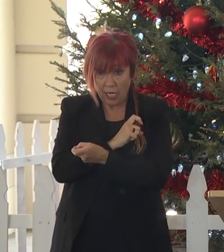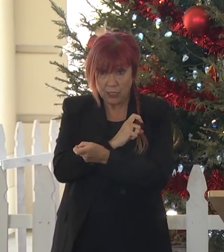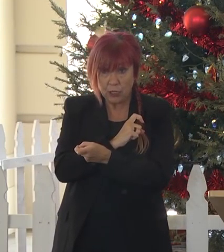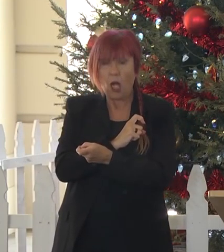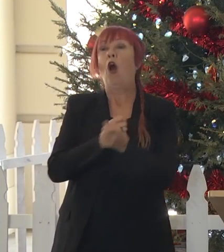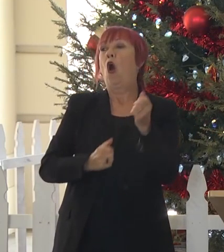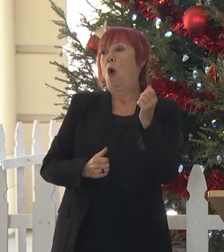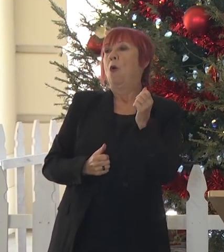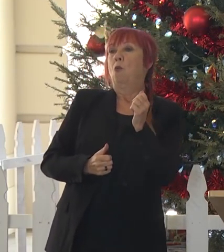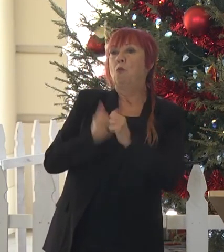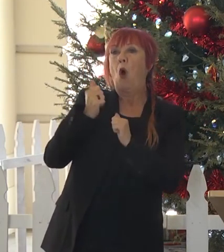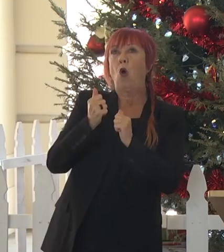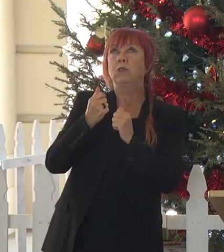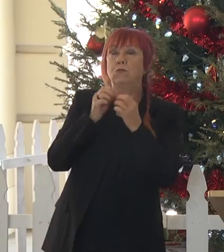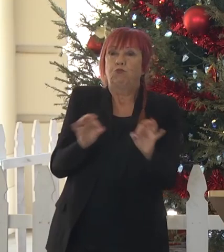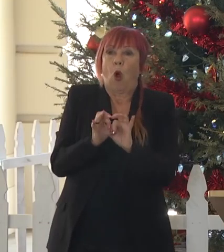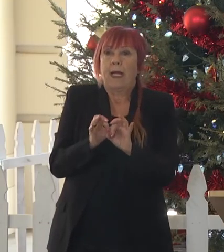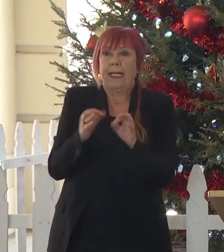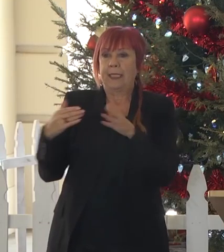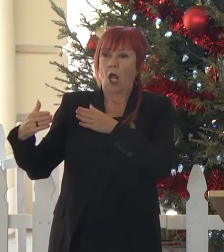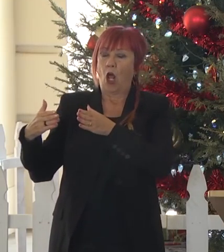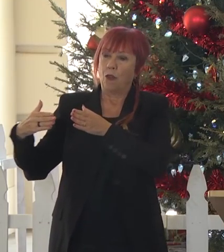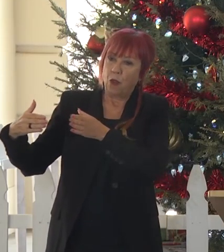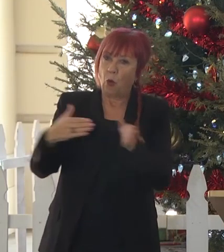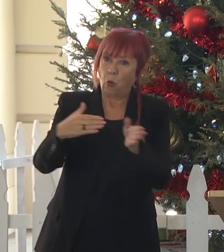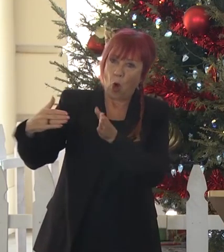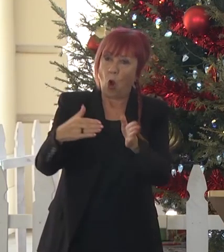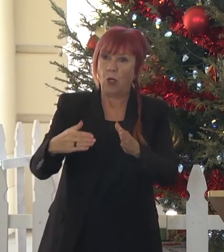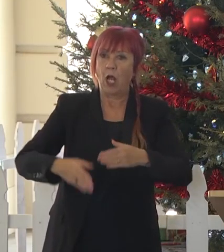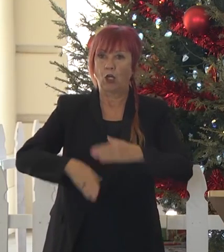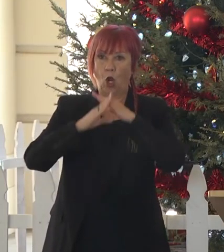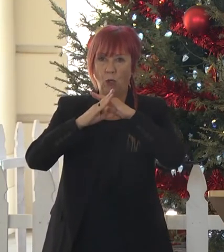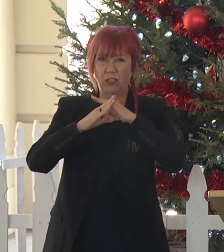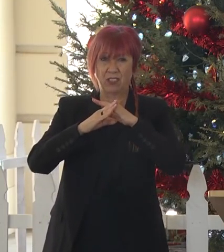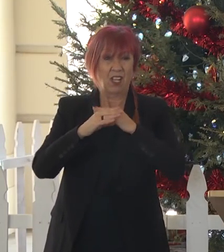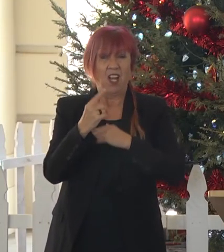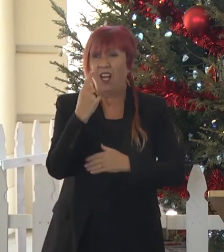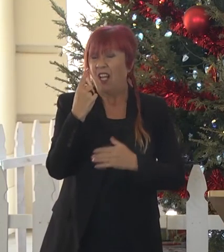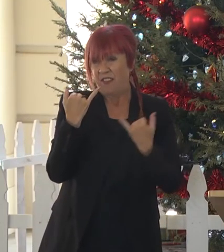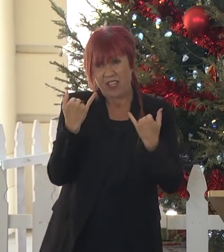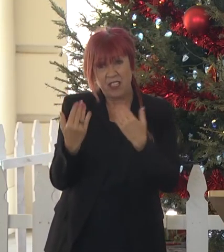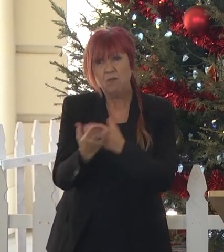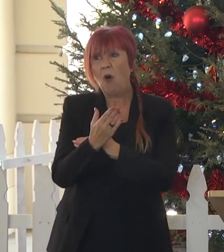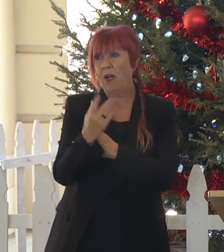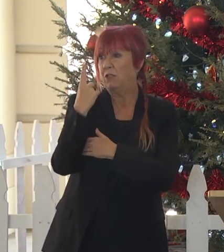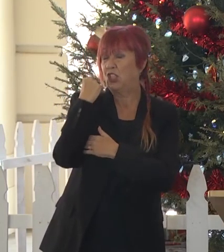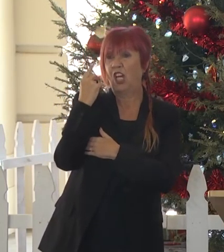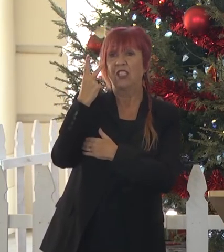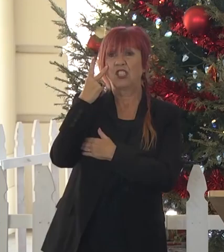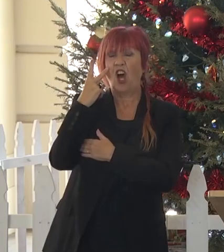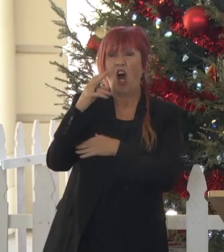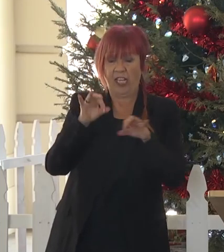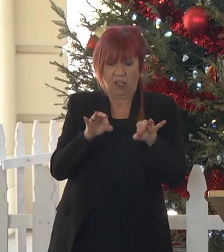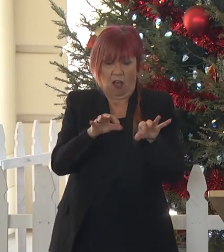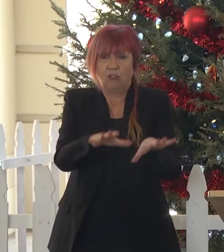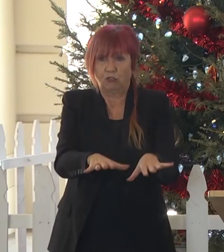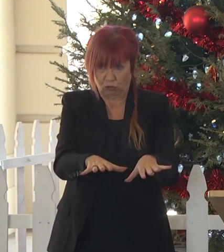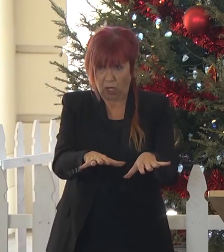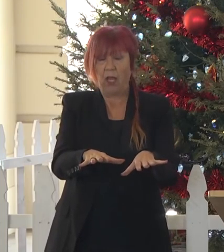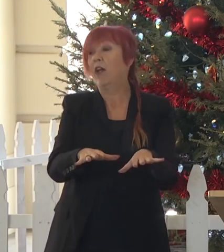closures. So we saw just this morning in Australia, there's no nexus to terrorism at this point. However, there